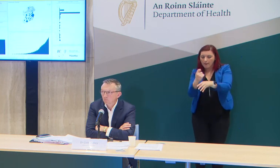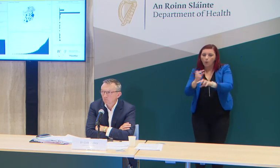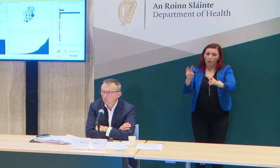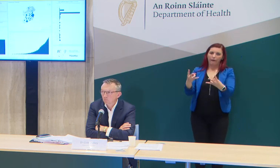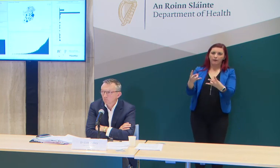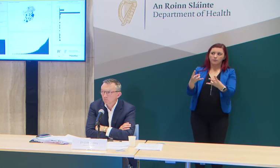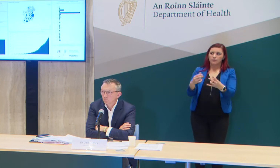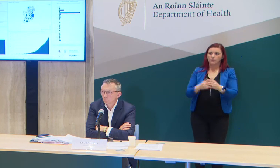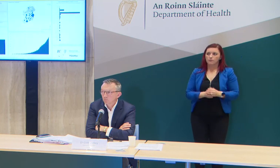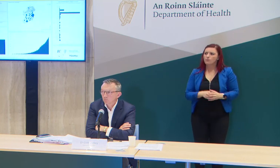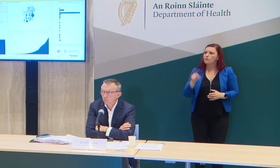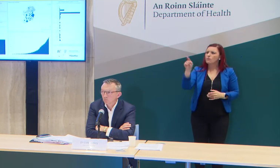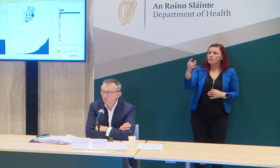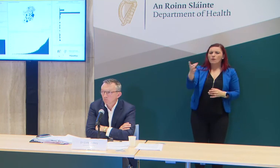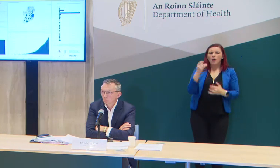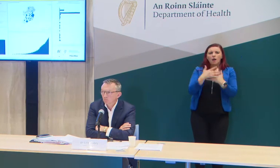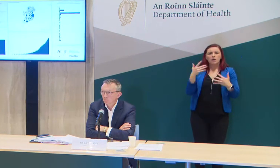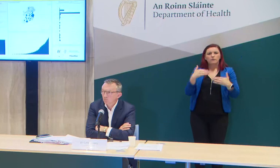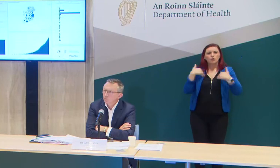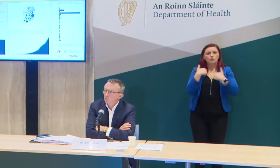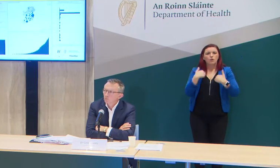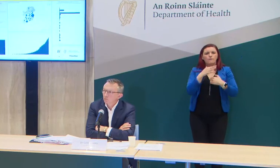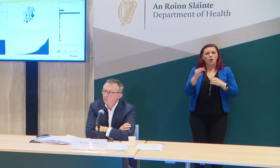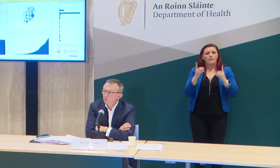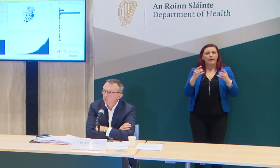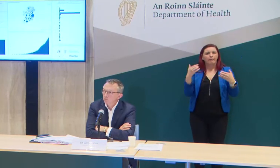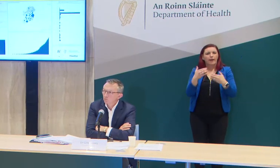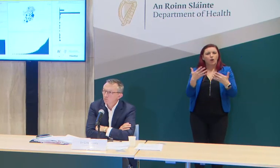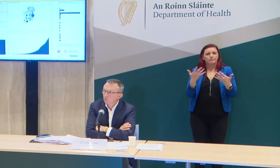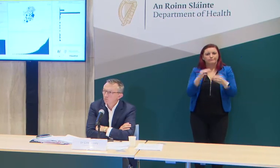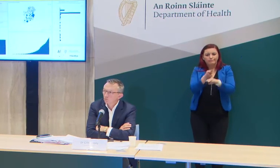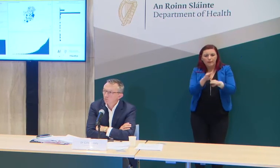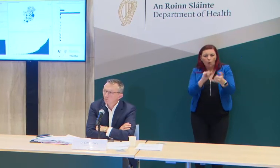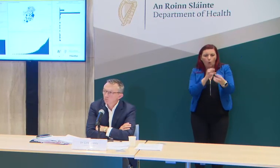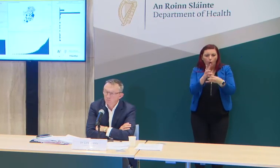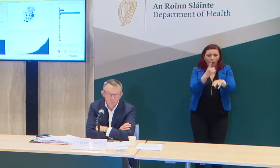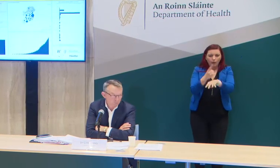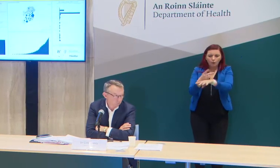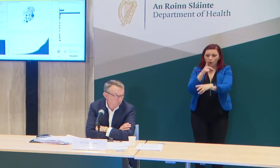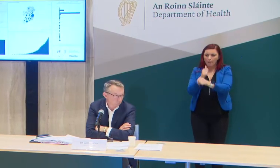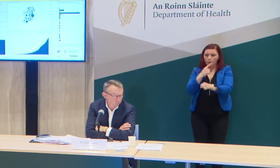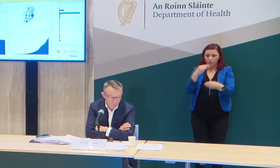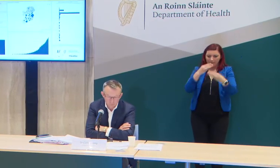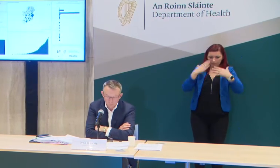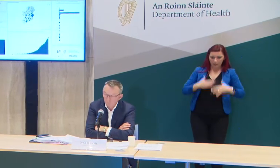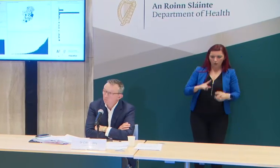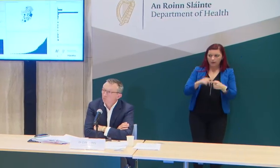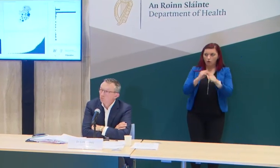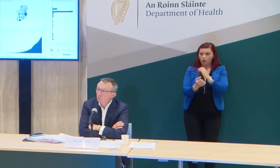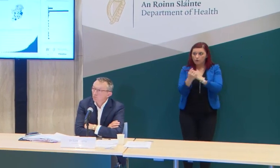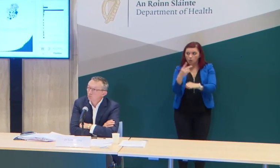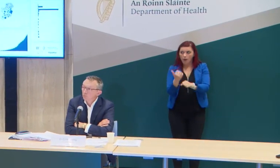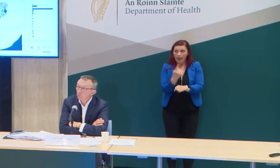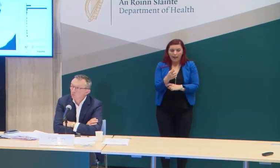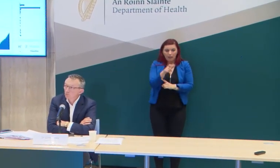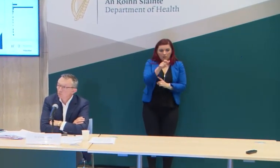can I just ask, just a lot of concern from healthcare professionals over the past 24 hours about protective gear and other issues. Have any of the patients,